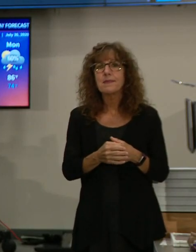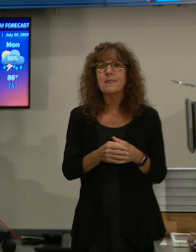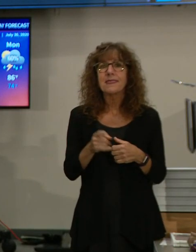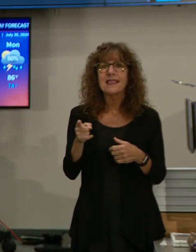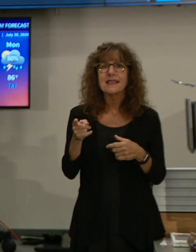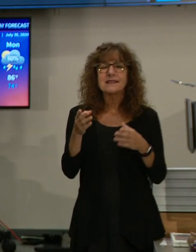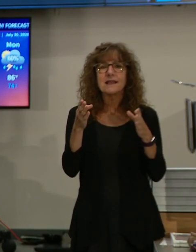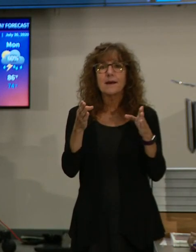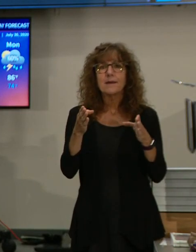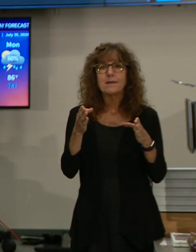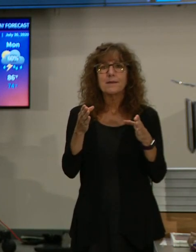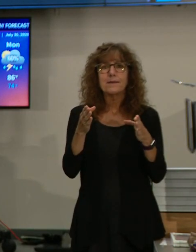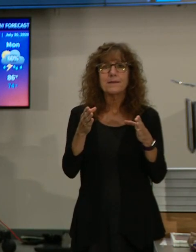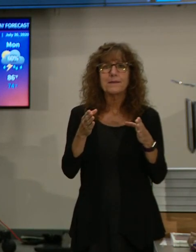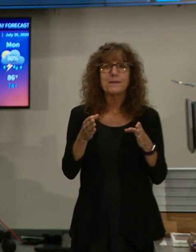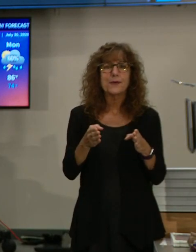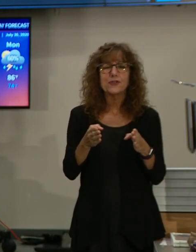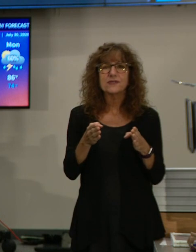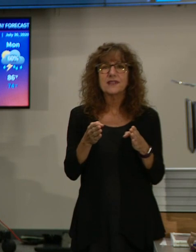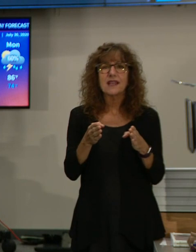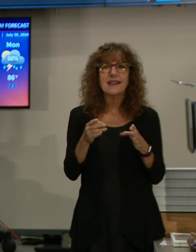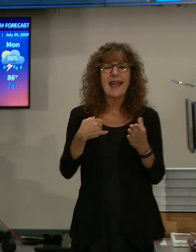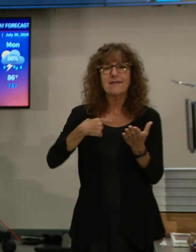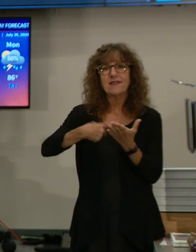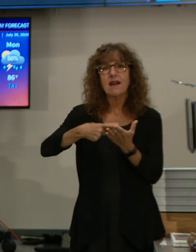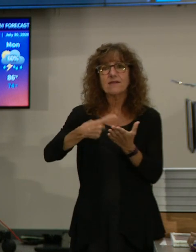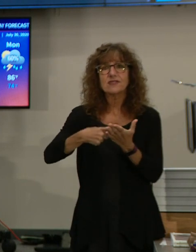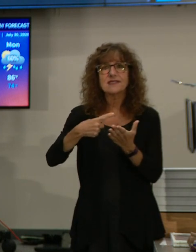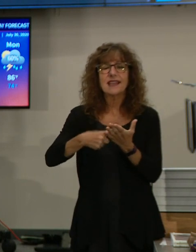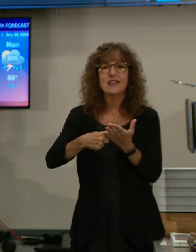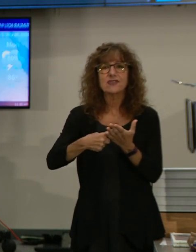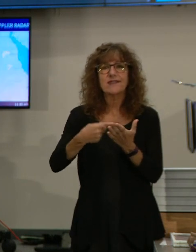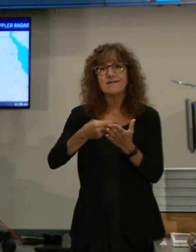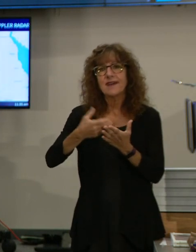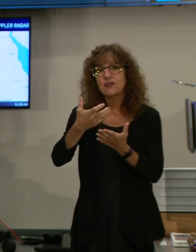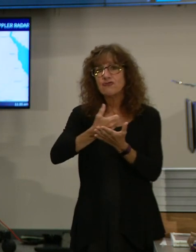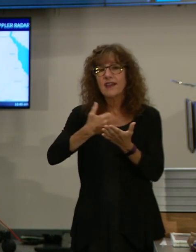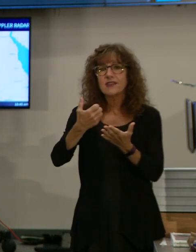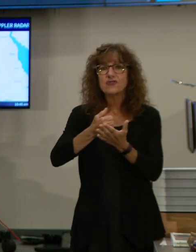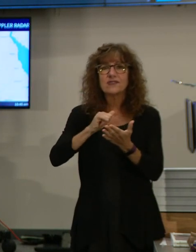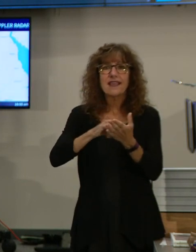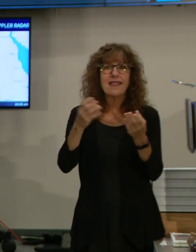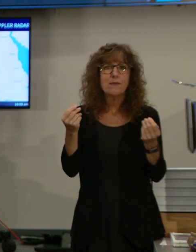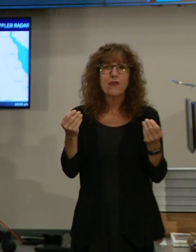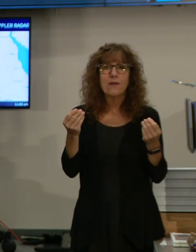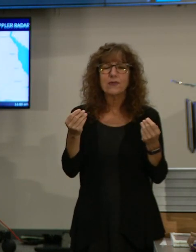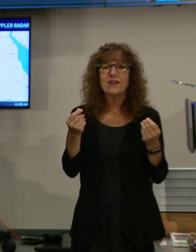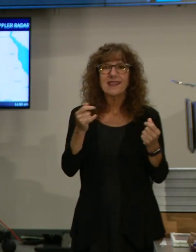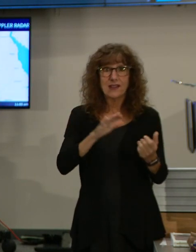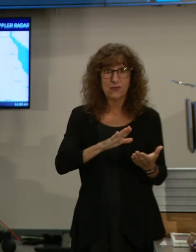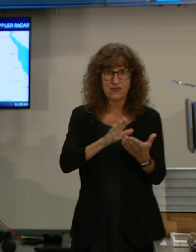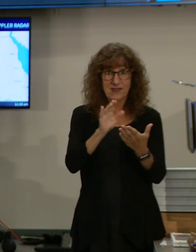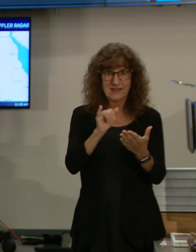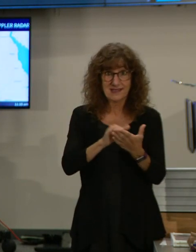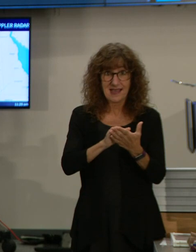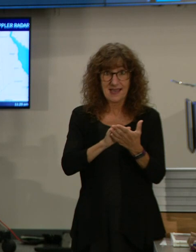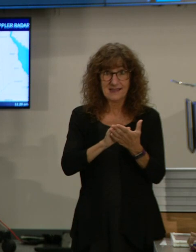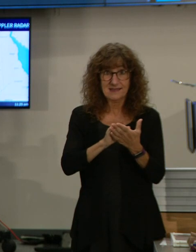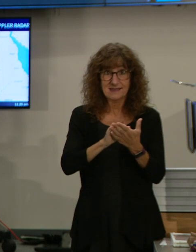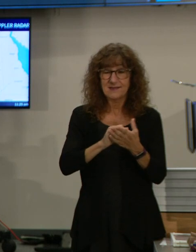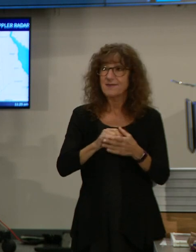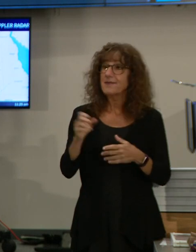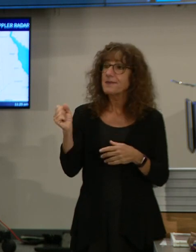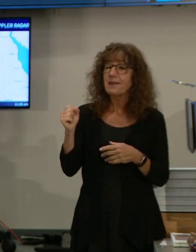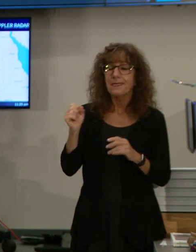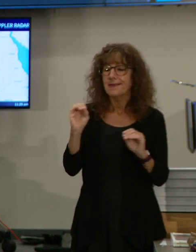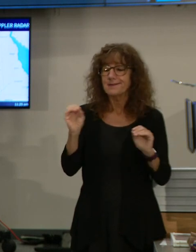who people still go consult and have conversations with, he hosts fundraisers at that property. Can you just address that and be clear on where you stand? Yeah,